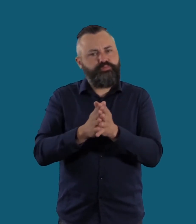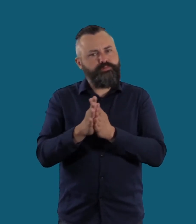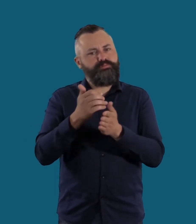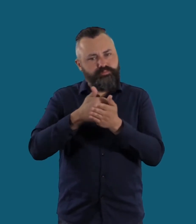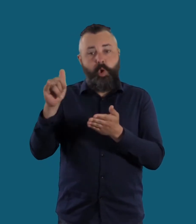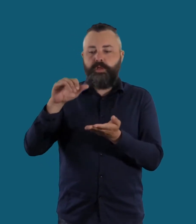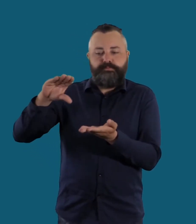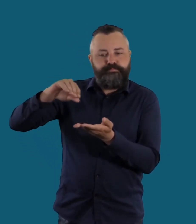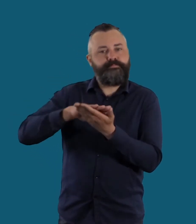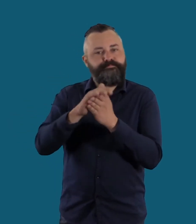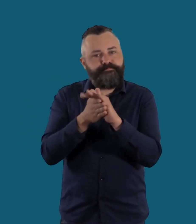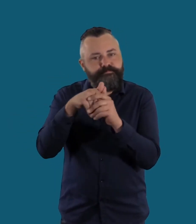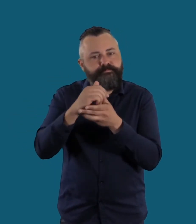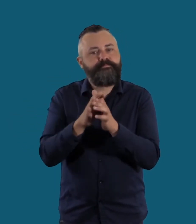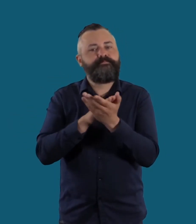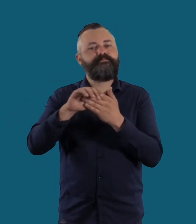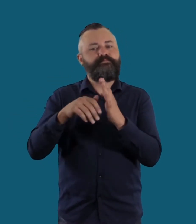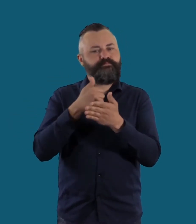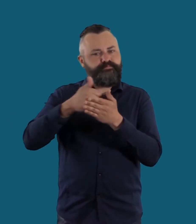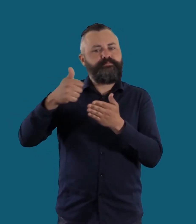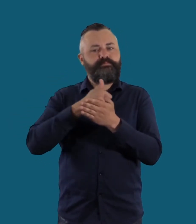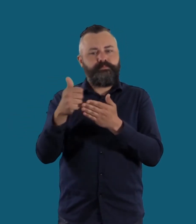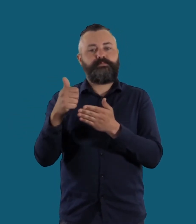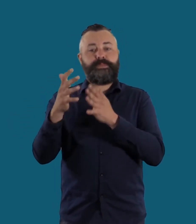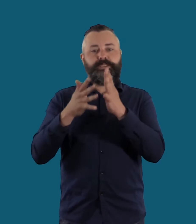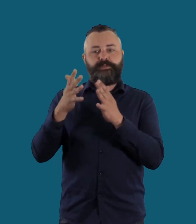Regularly wash your hands and use an alcohol rub to minimize risk.